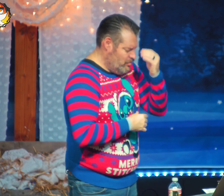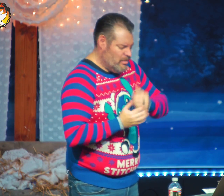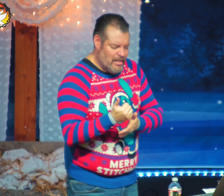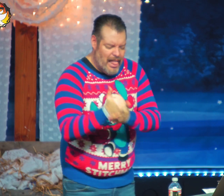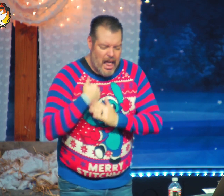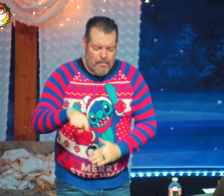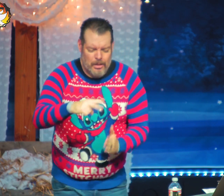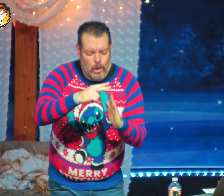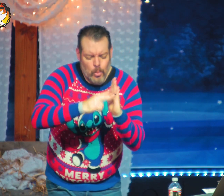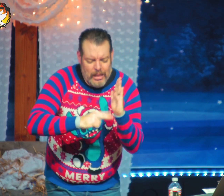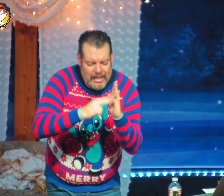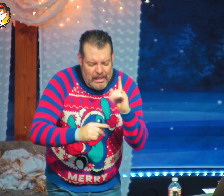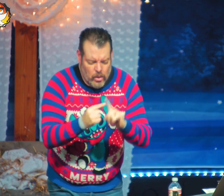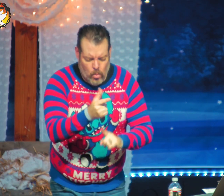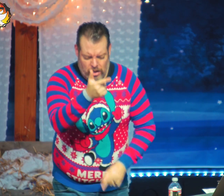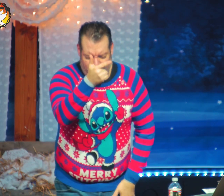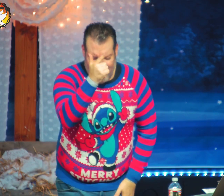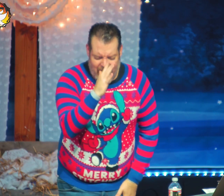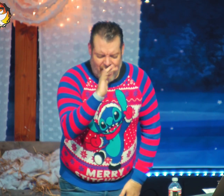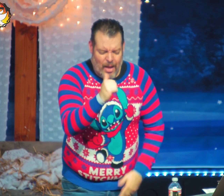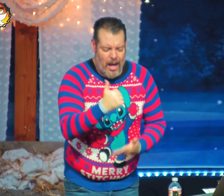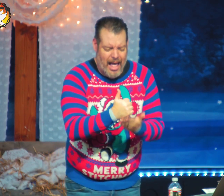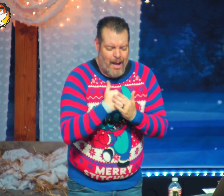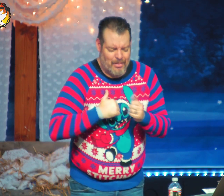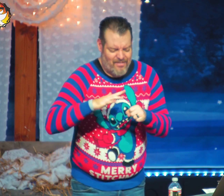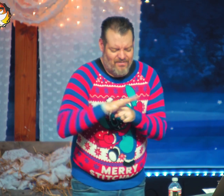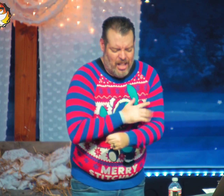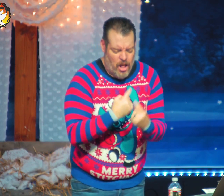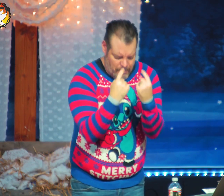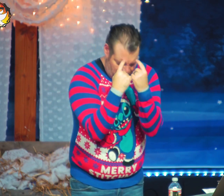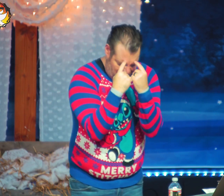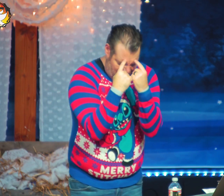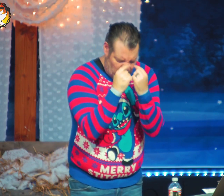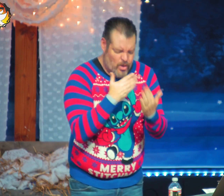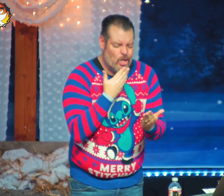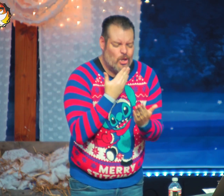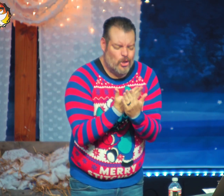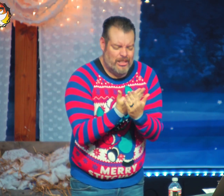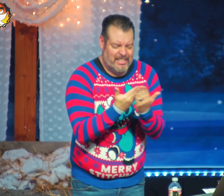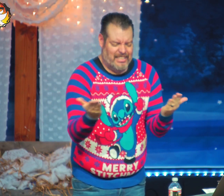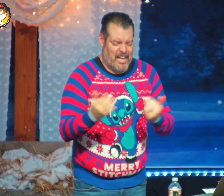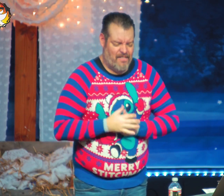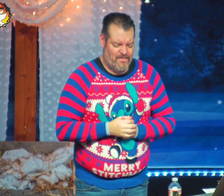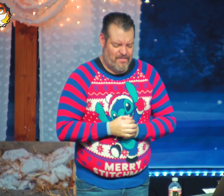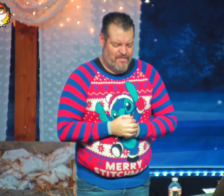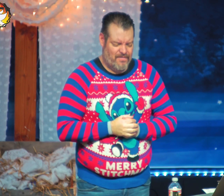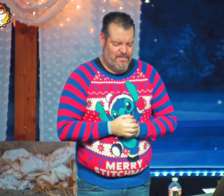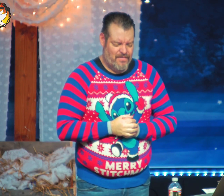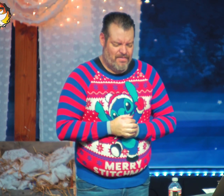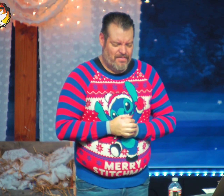to transform them into positivity. Get rid of the negativity. Rewire our